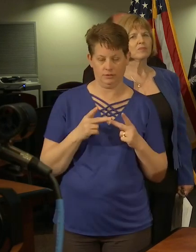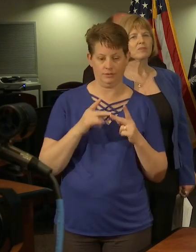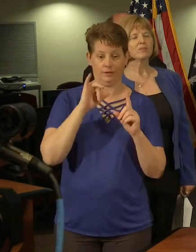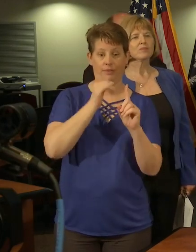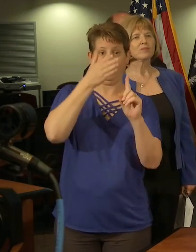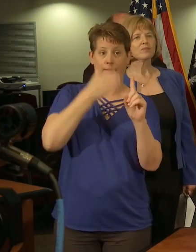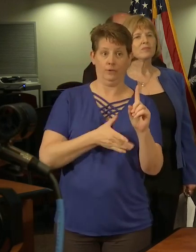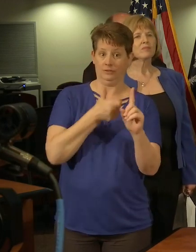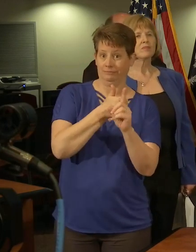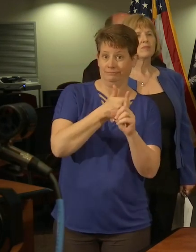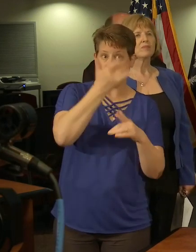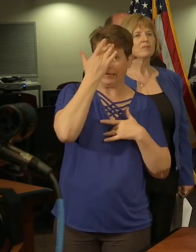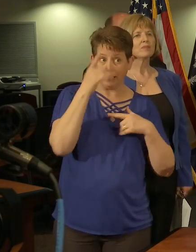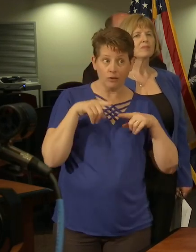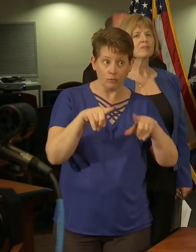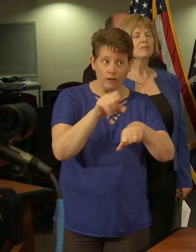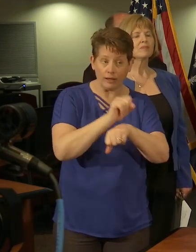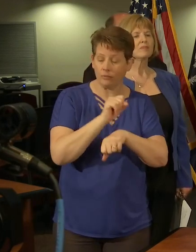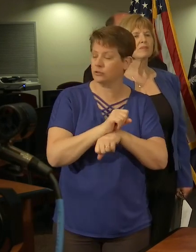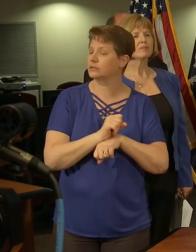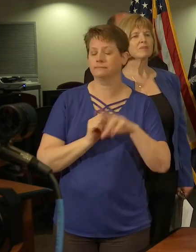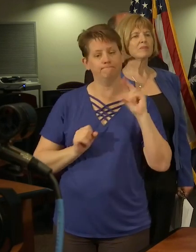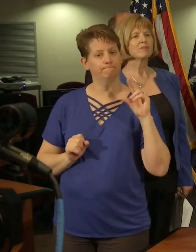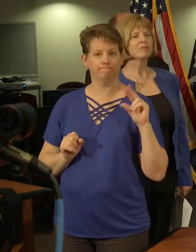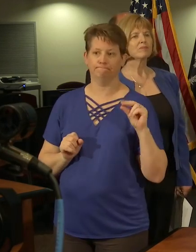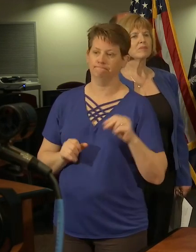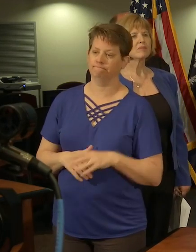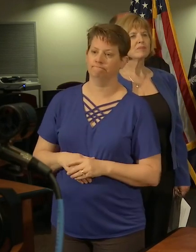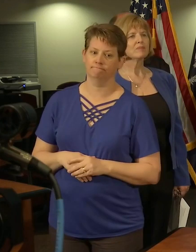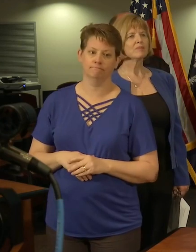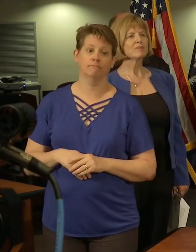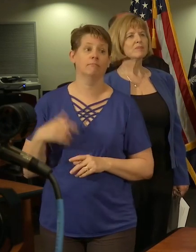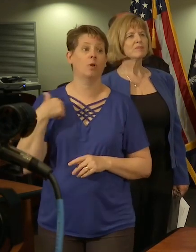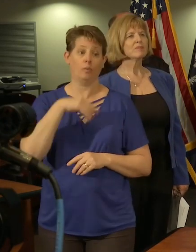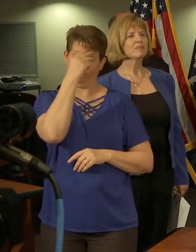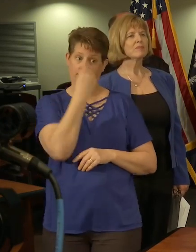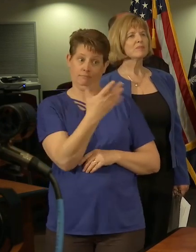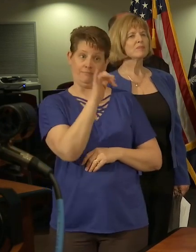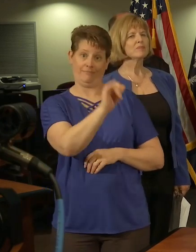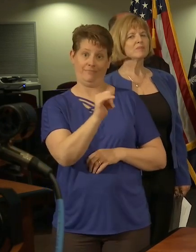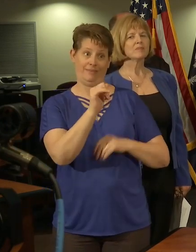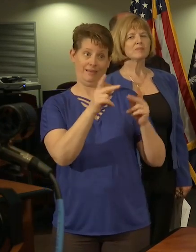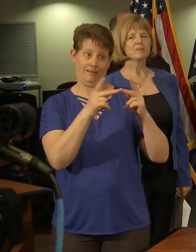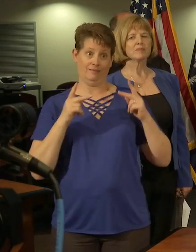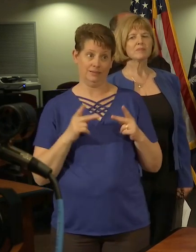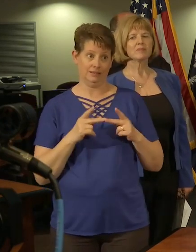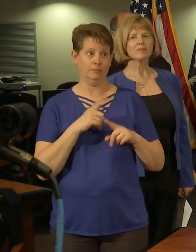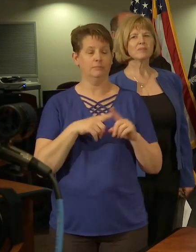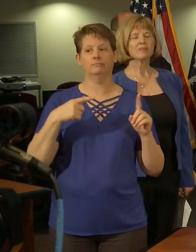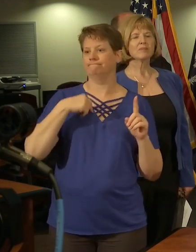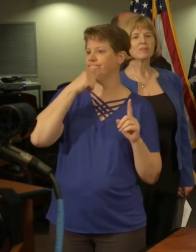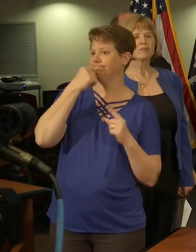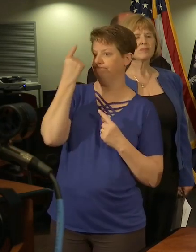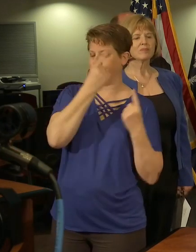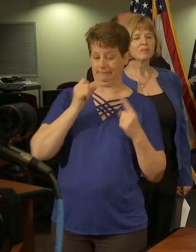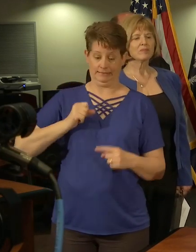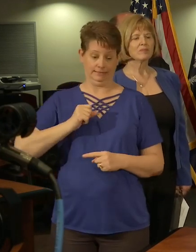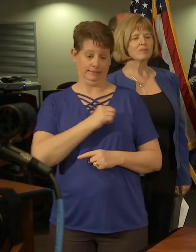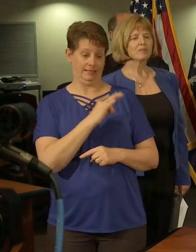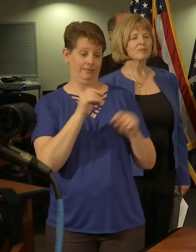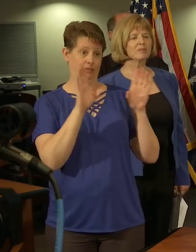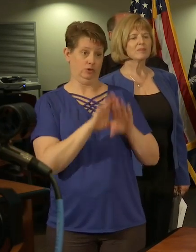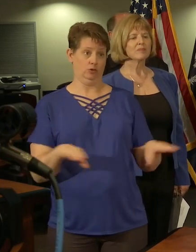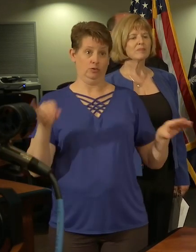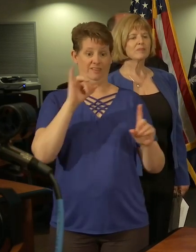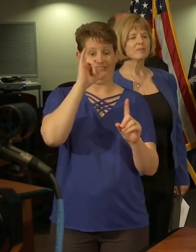was not ill while they were at work. We have notified the facility. However, we do not consider the staff and children